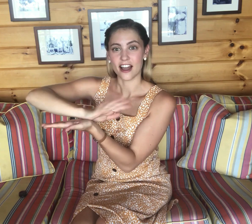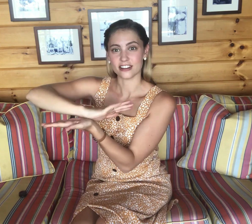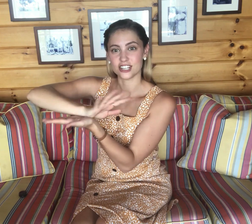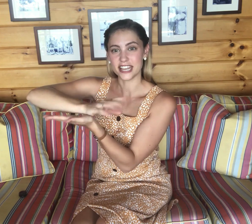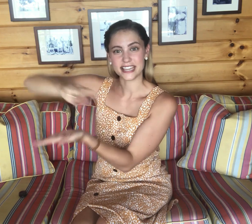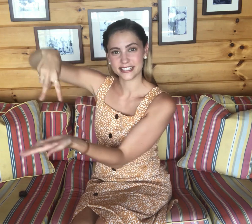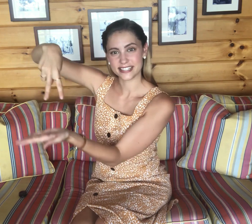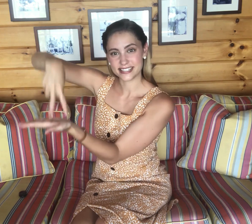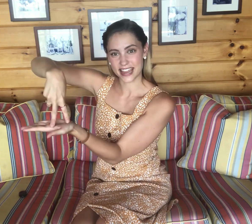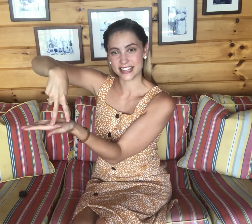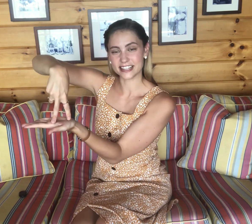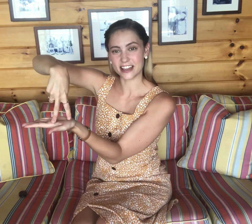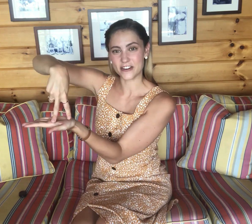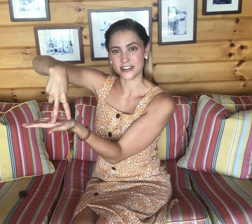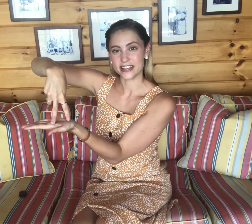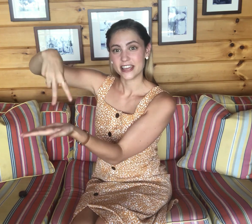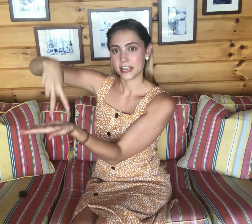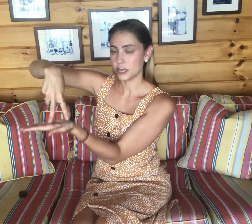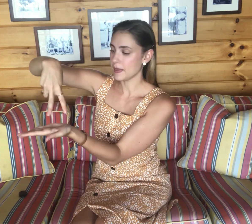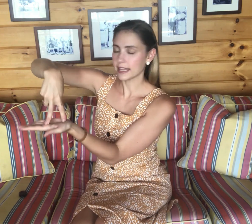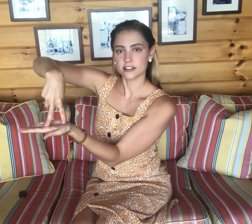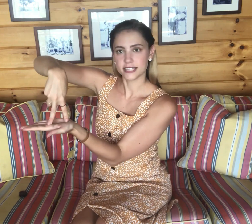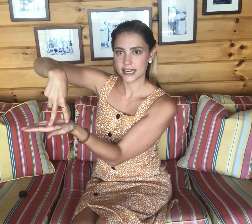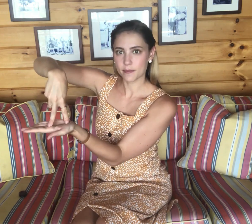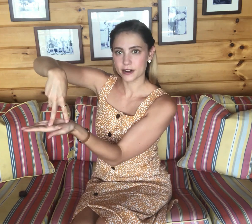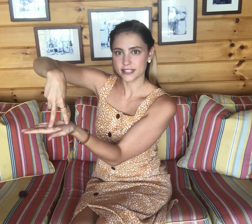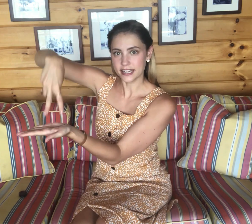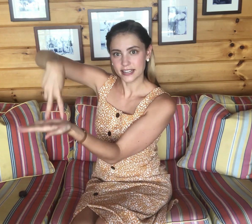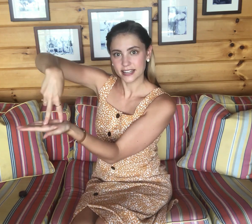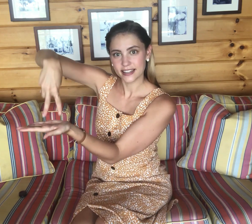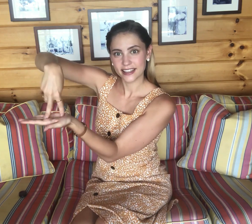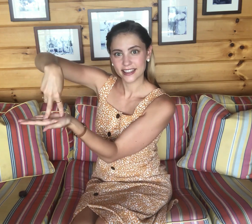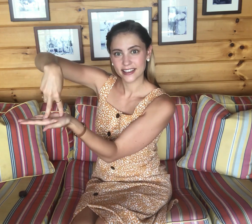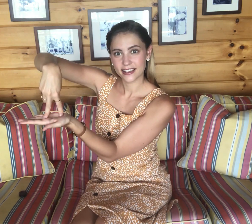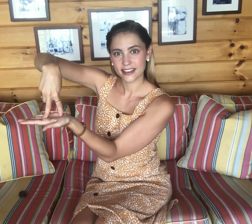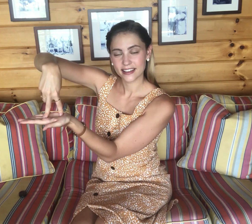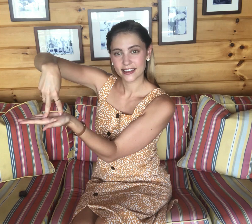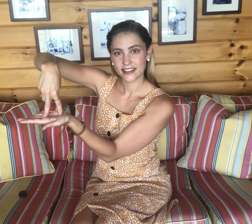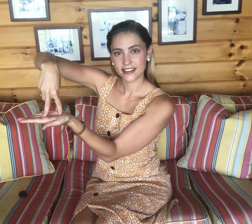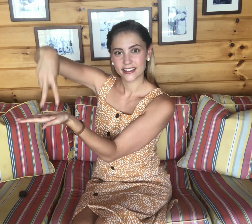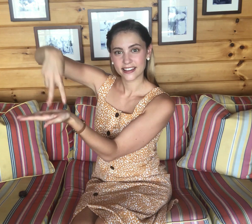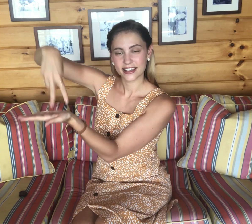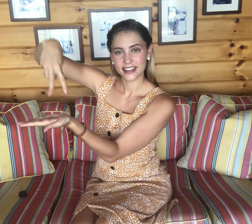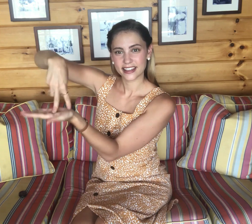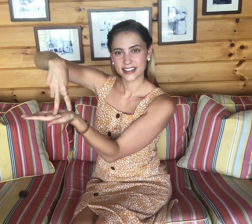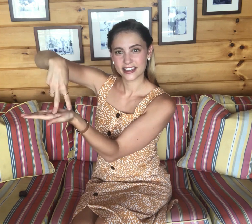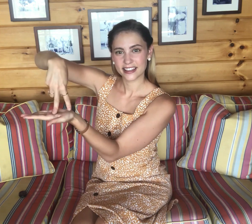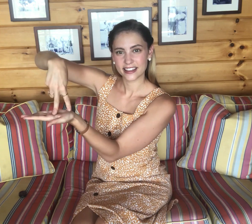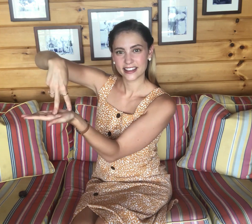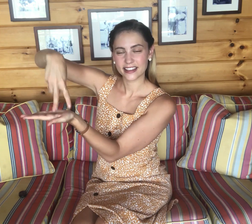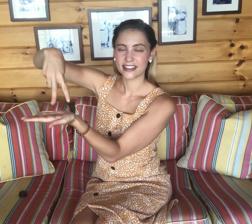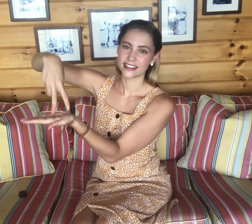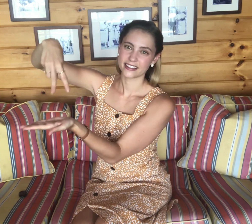they're like this. And then you just wave your top hand. Wave, wave, wave, wave. This means cheese. The mouse likes